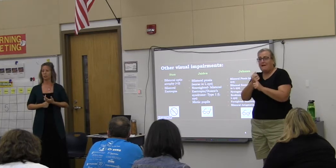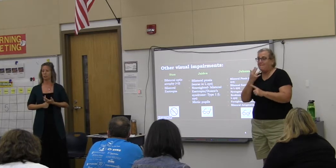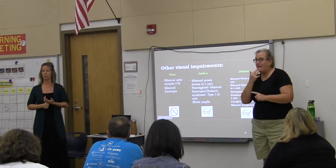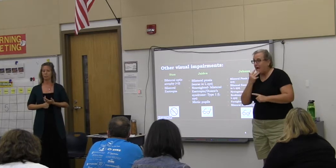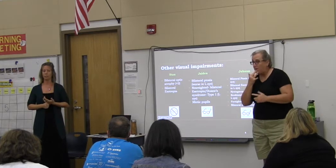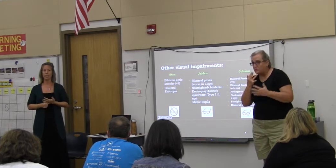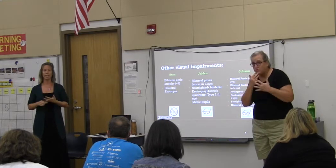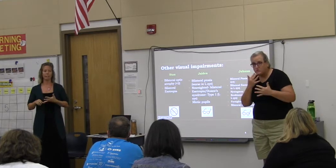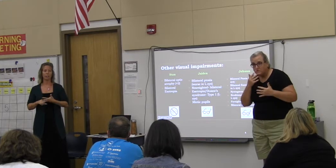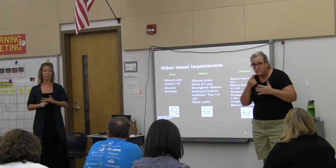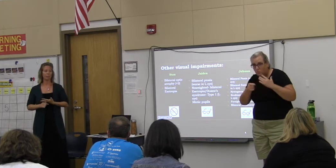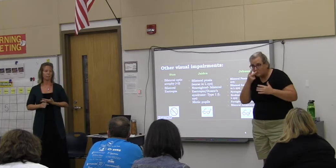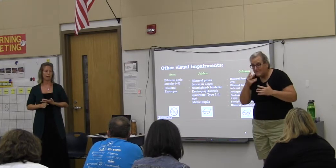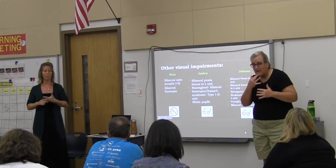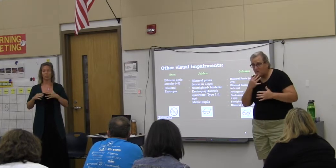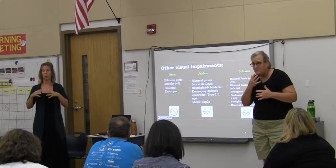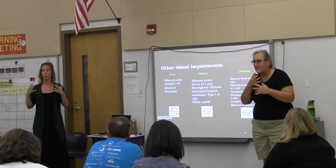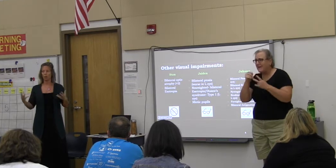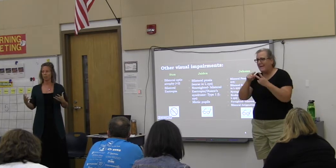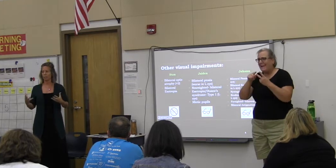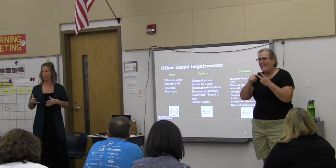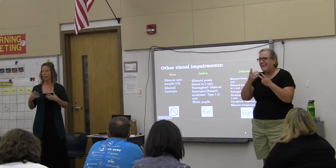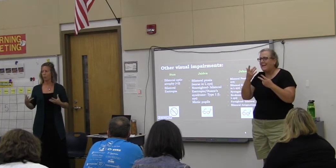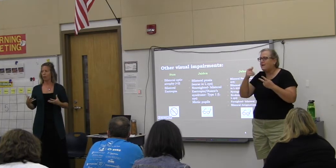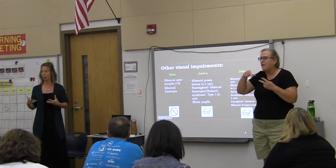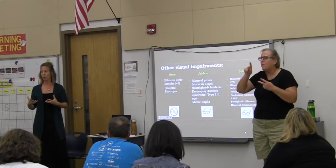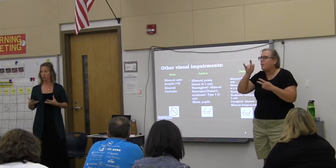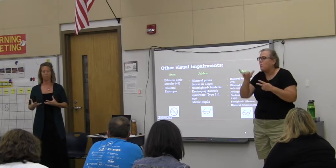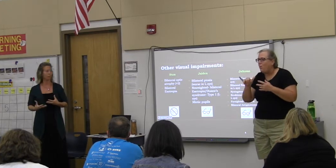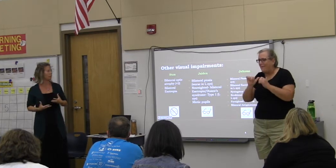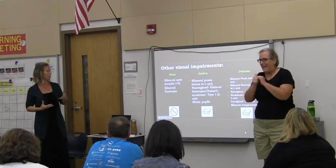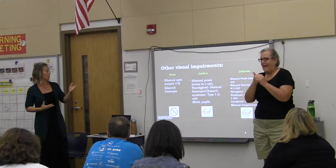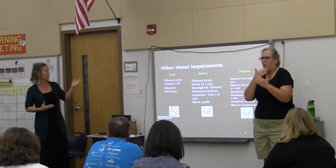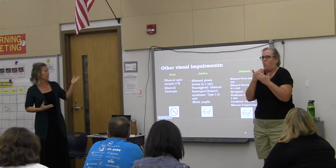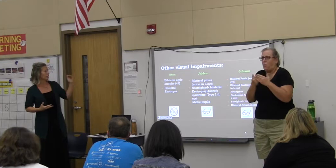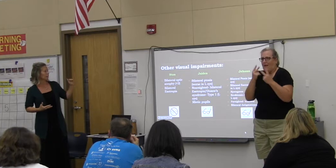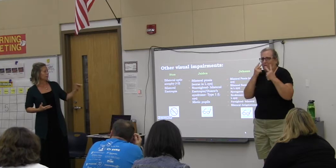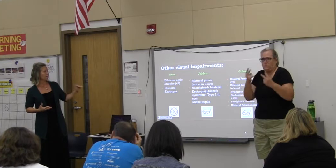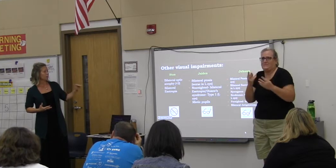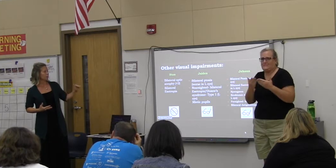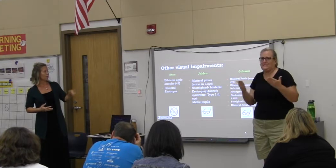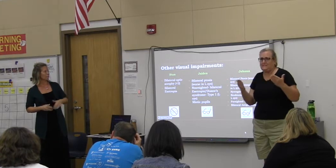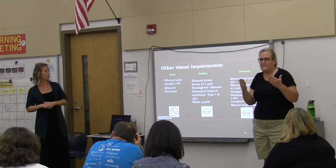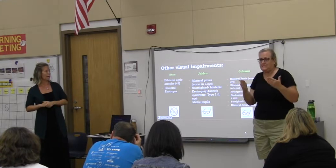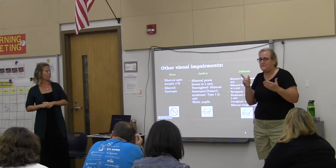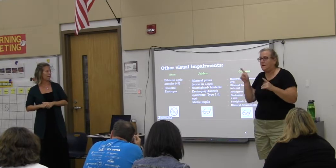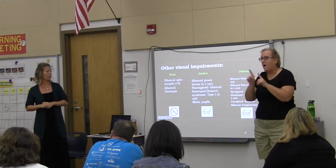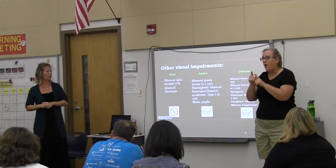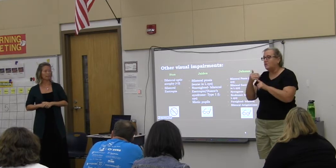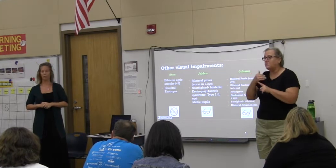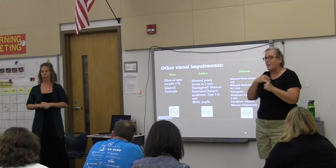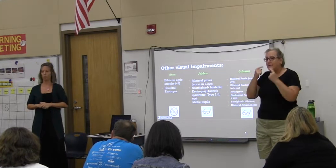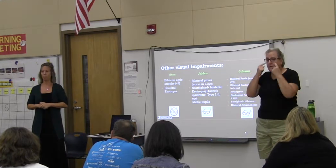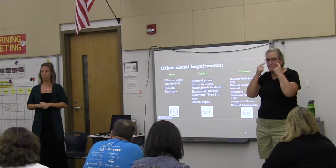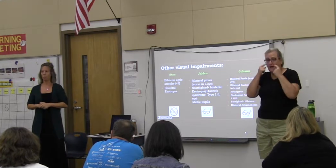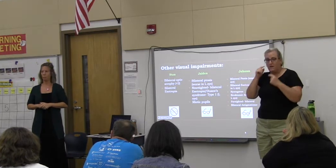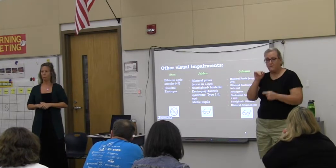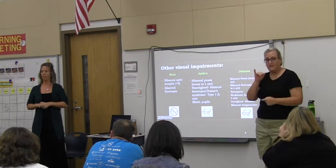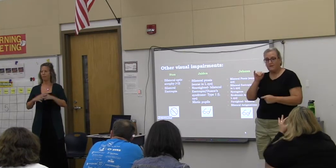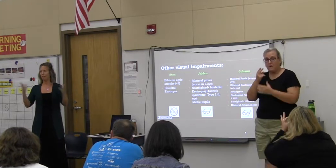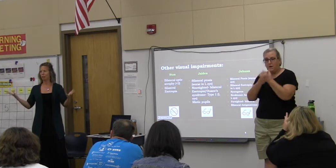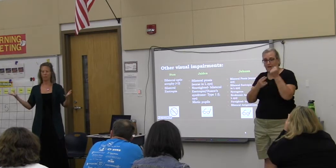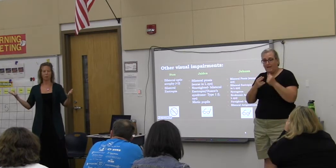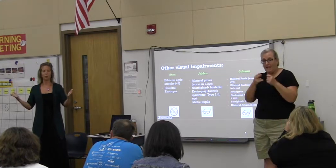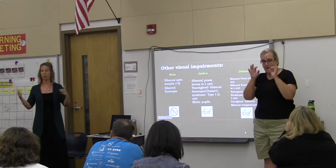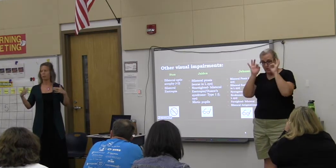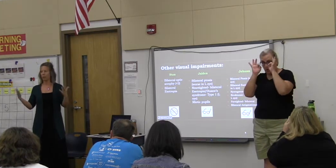colors that you're seeing, and it can also impact just the quality of how well you see. He also has bilateral esotropia,